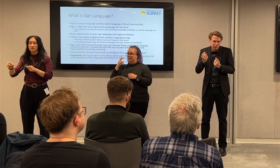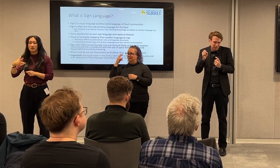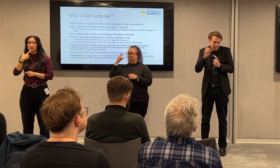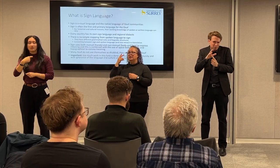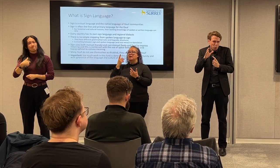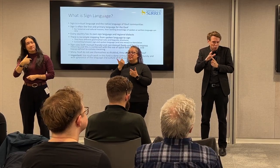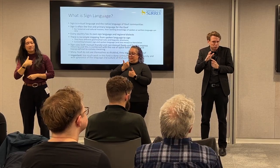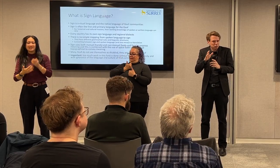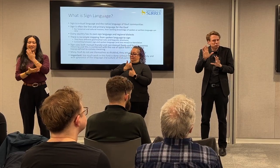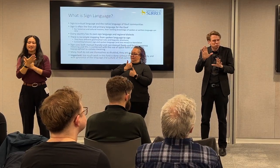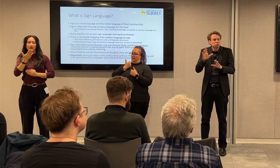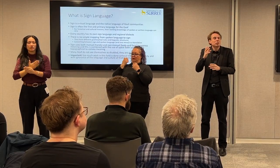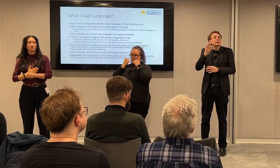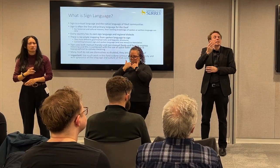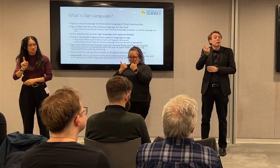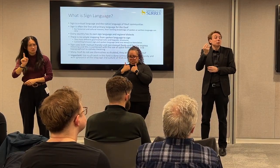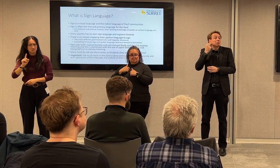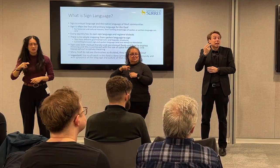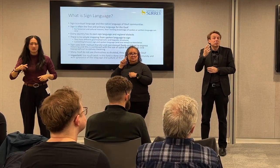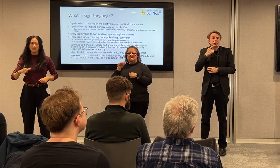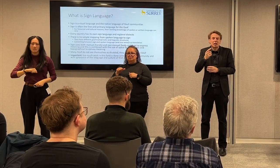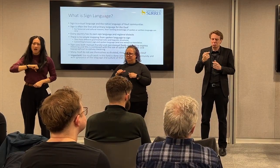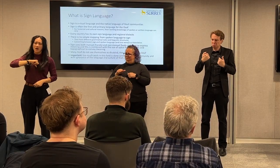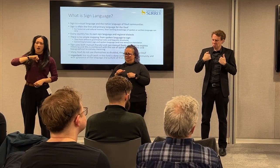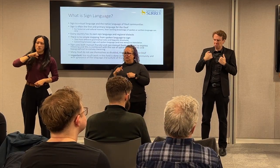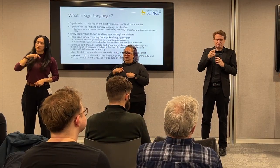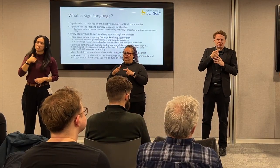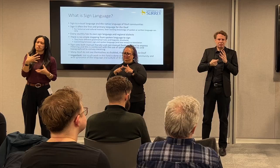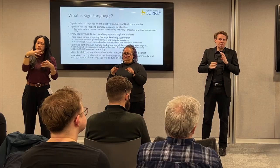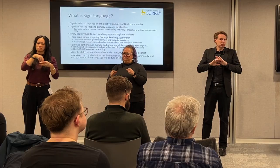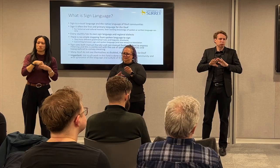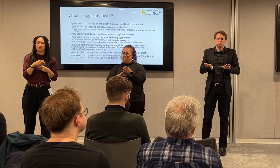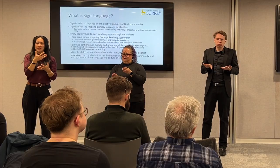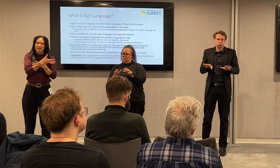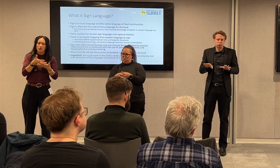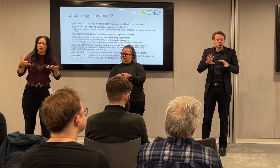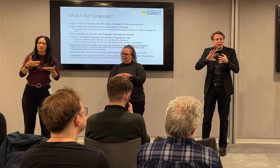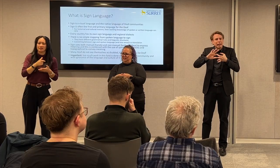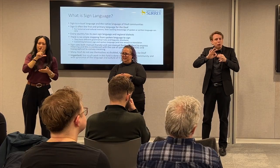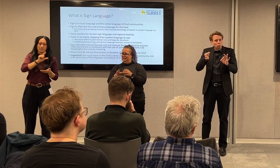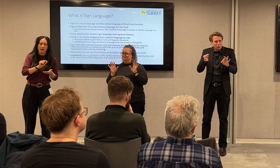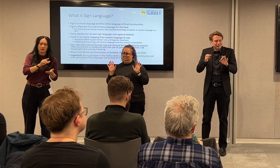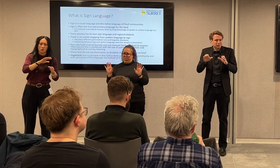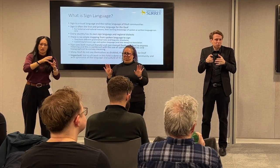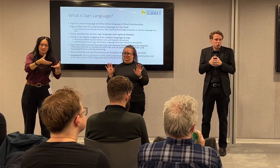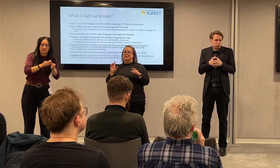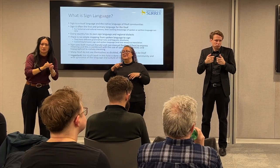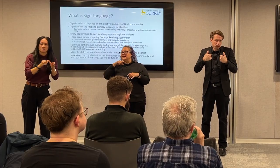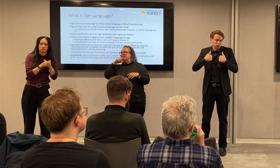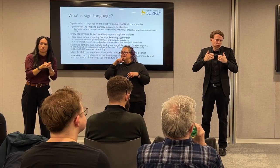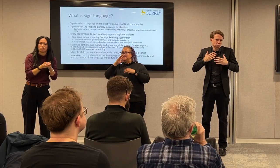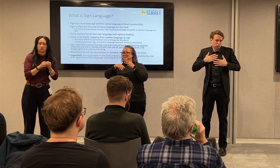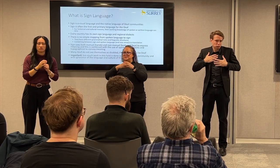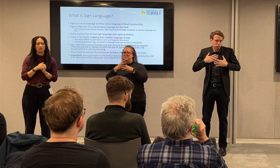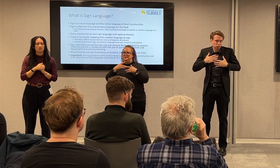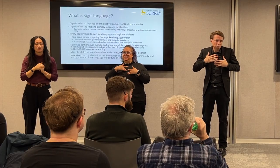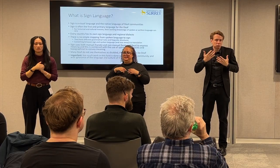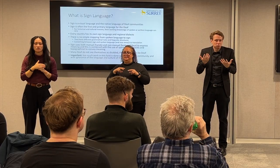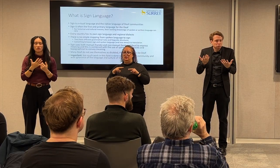are proud members of a linguistic minority. And again, sort of the hearing world tends to come